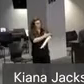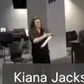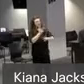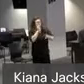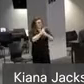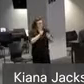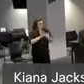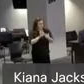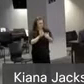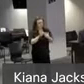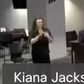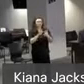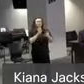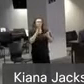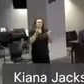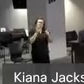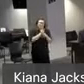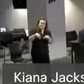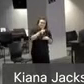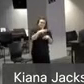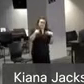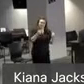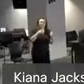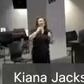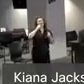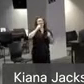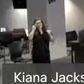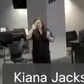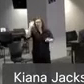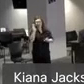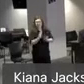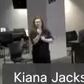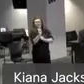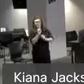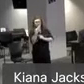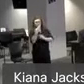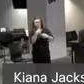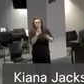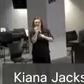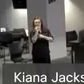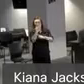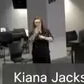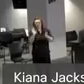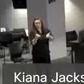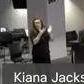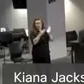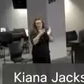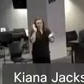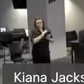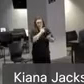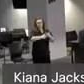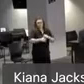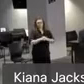members healthy, but also reducing ER and hospital costs. We're very excited about the program, and we think that it will be a